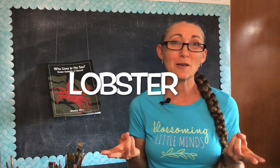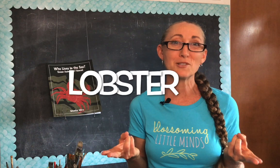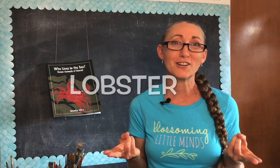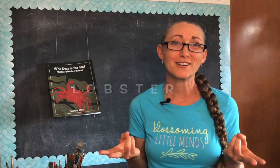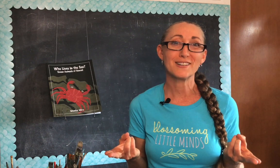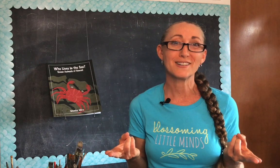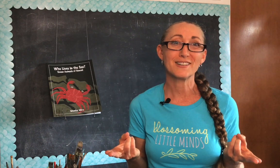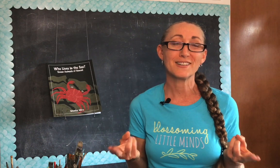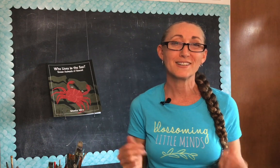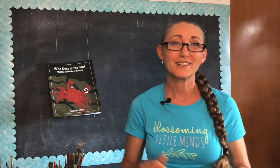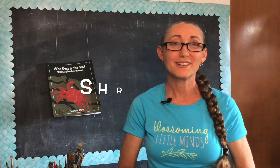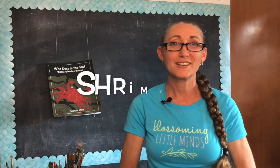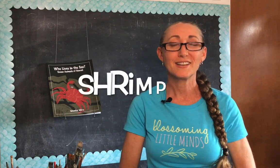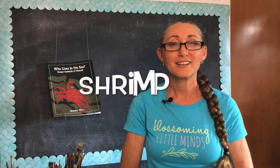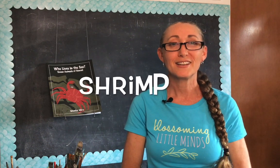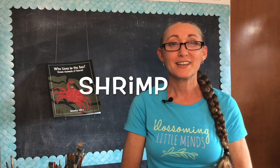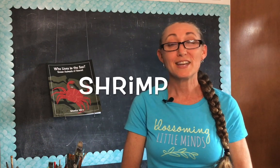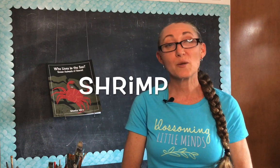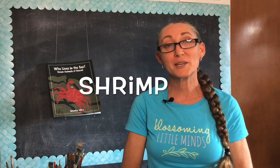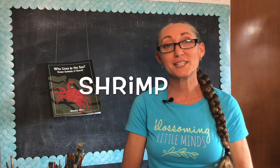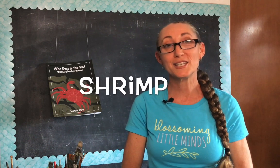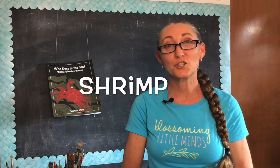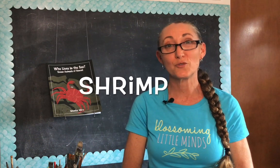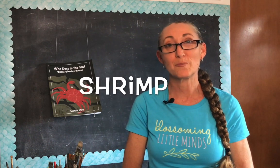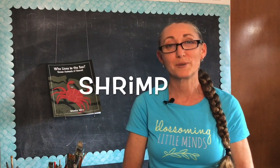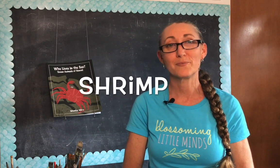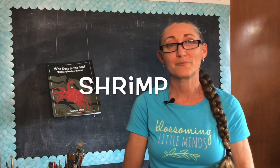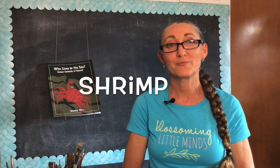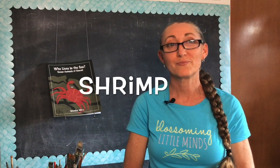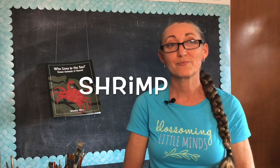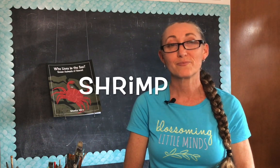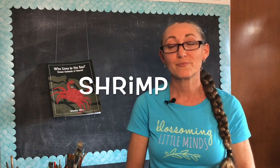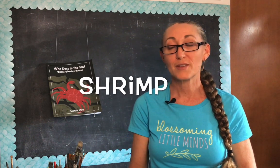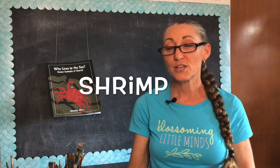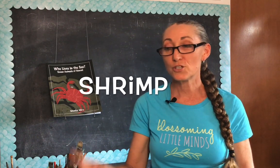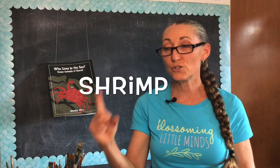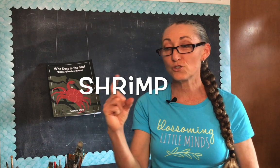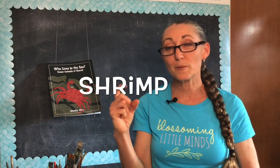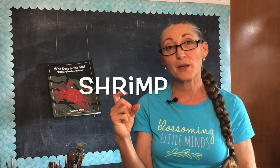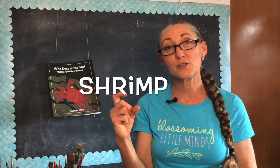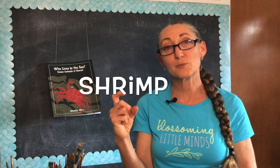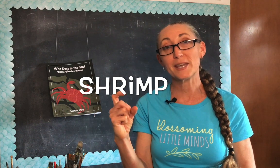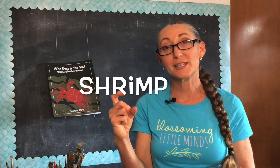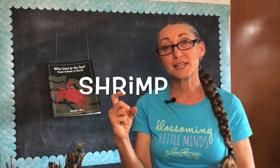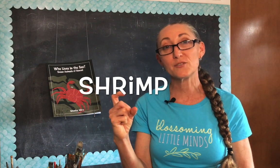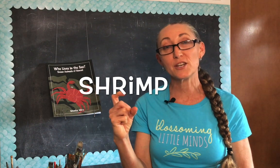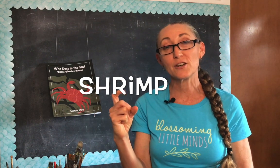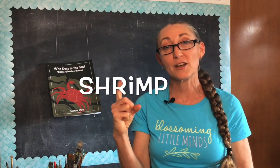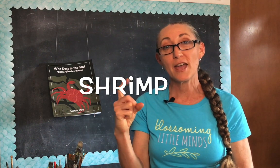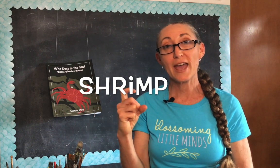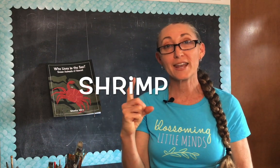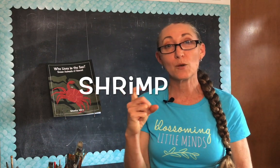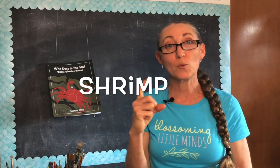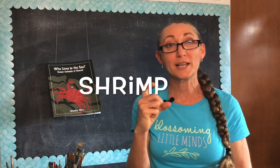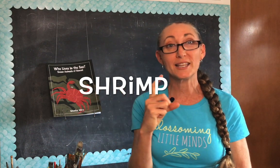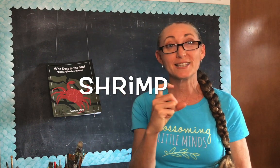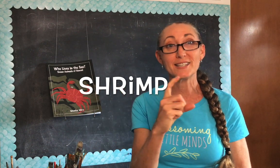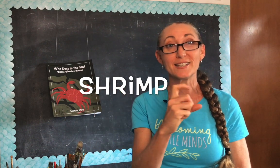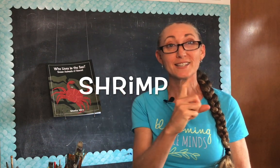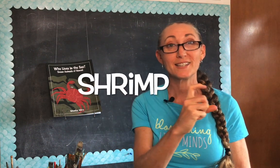Lobster. Now I'm going to teach shrimp. To do shrimp, I use my index finger and I wiggle it.